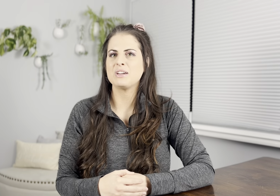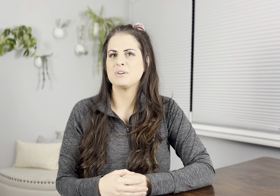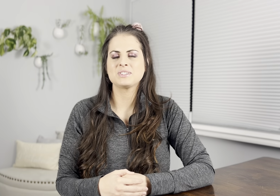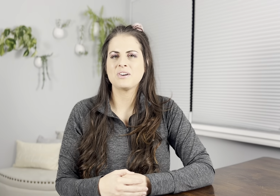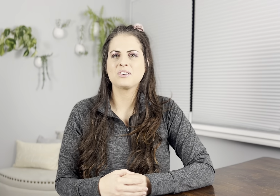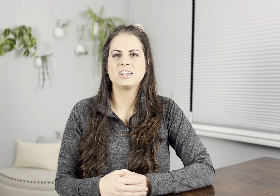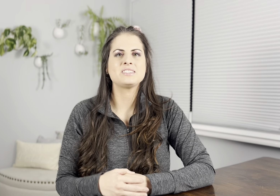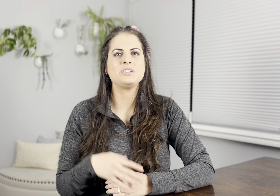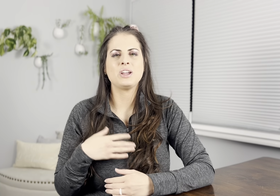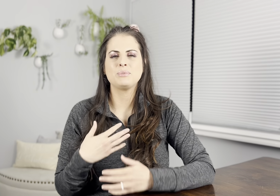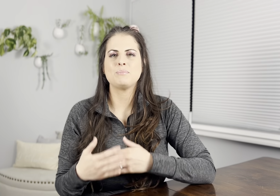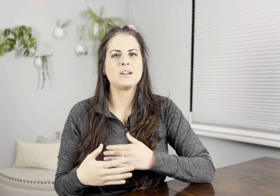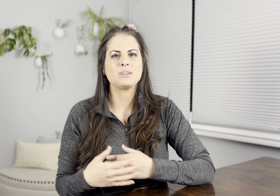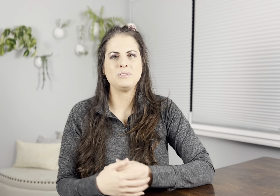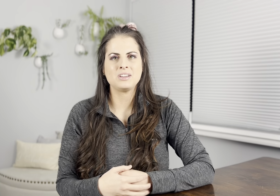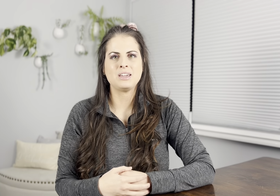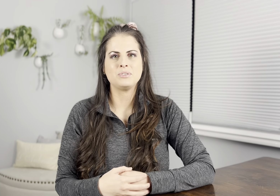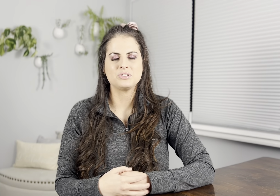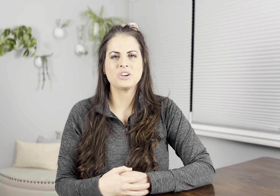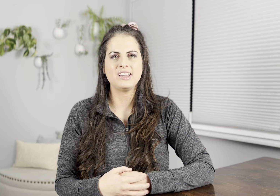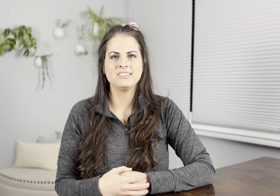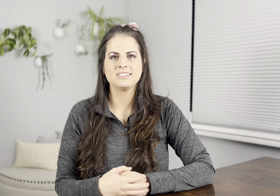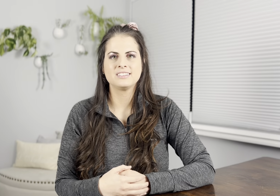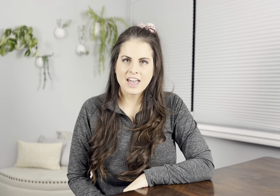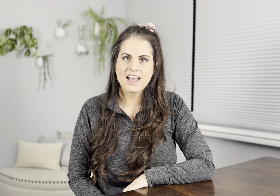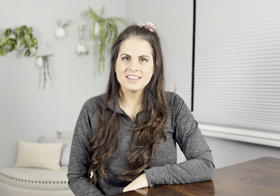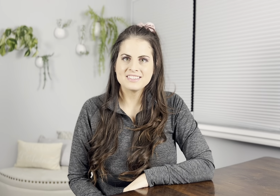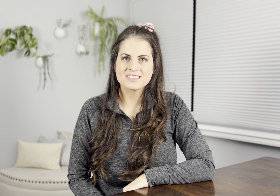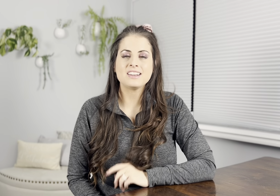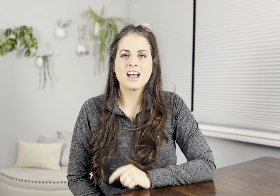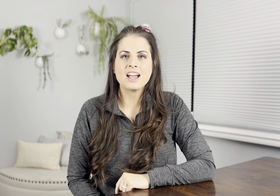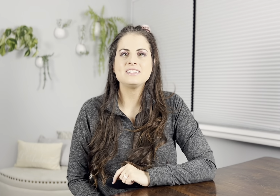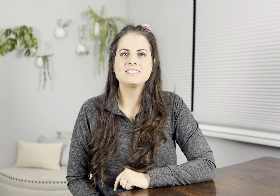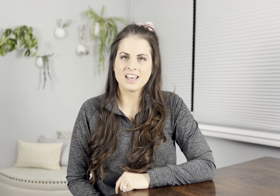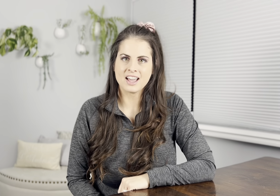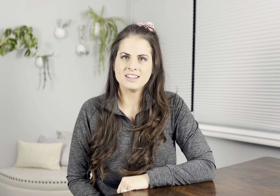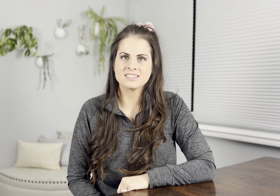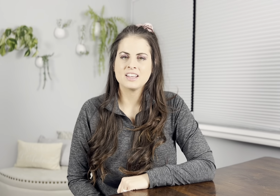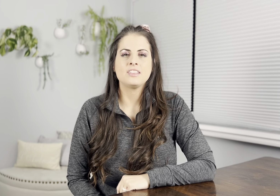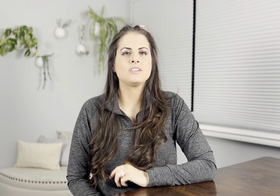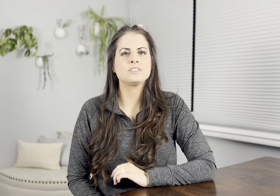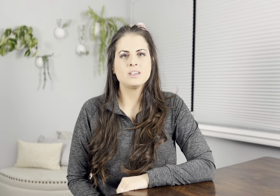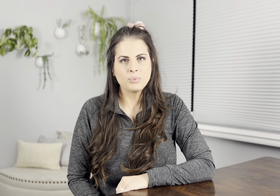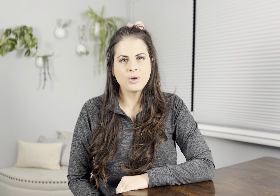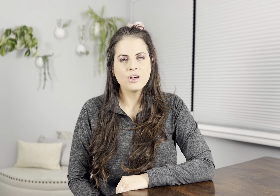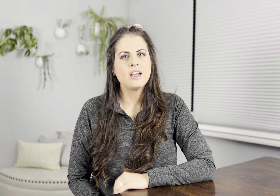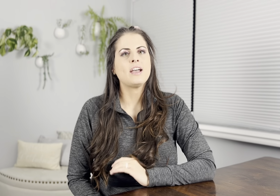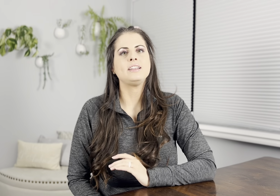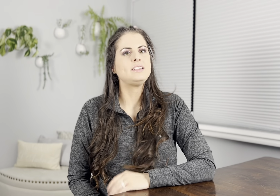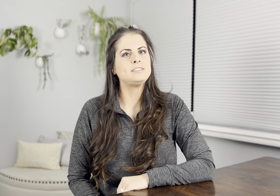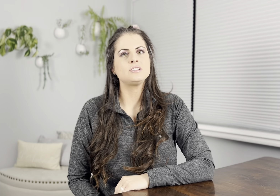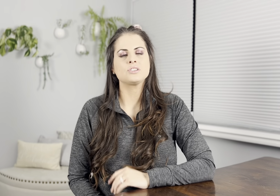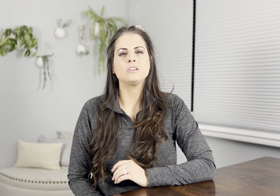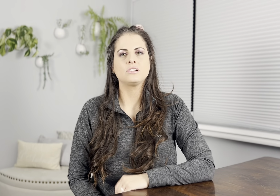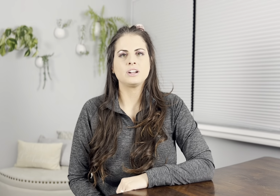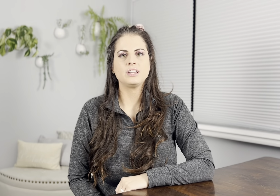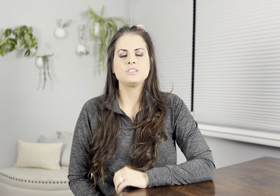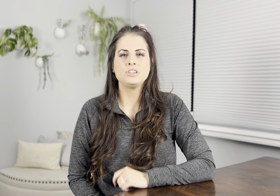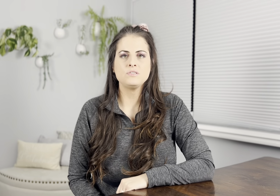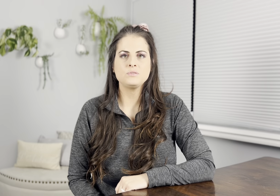once it all clicks and you're able to better communicate with your child. That is the 9 signs that are simple and easy to start learning to use to